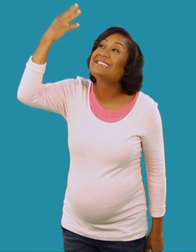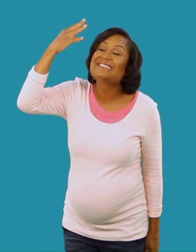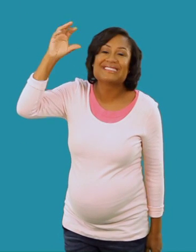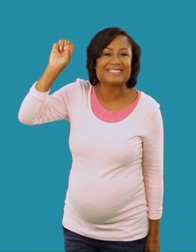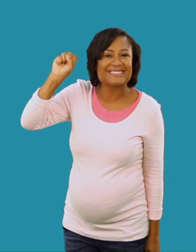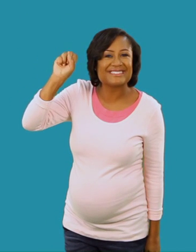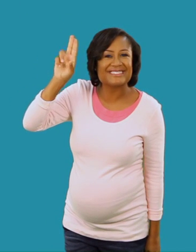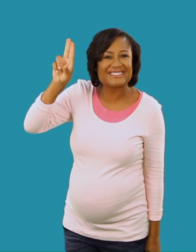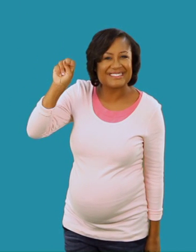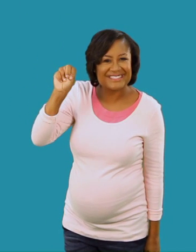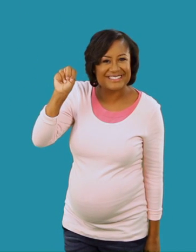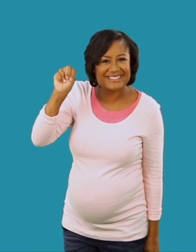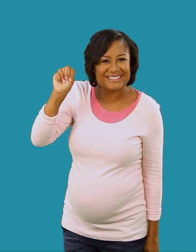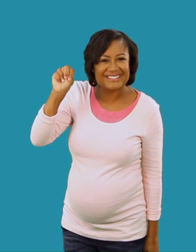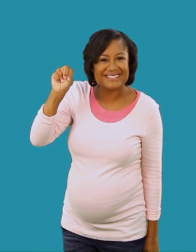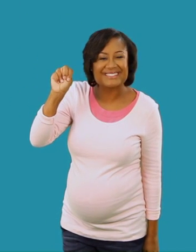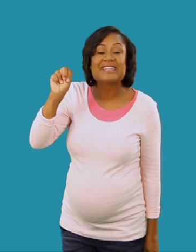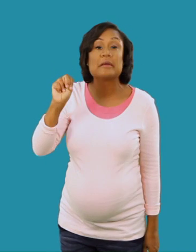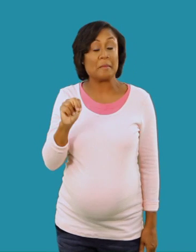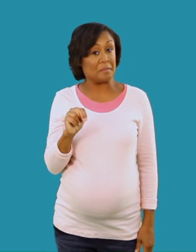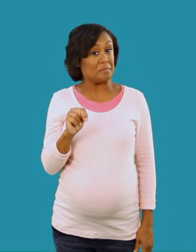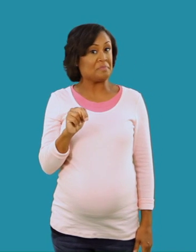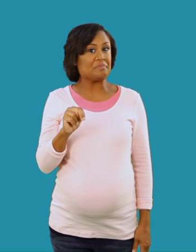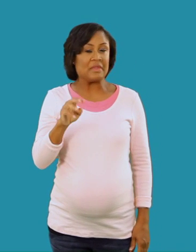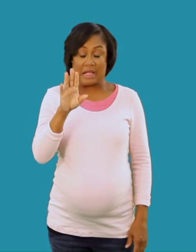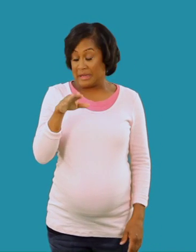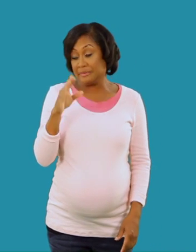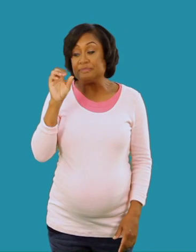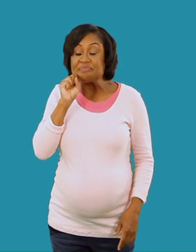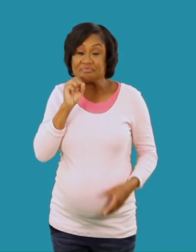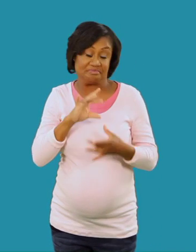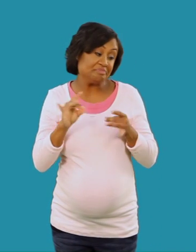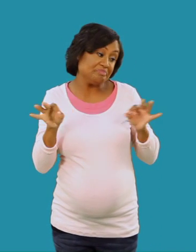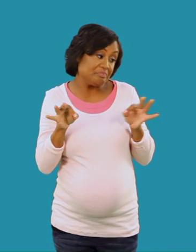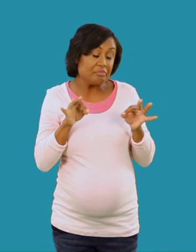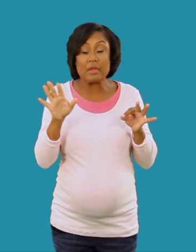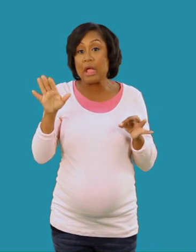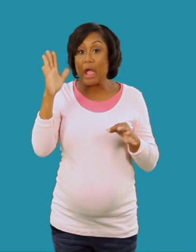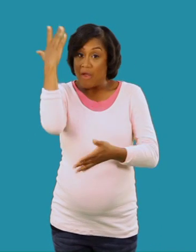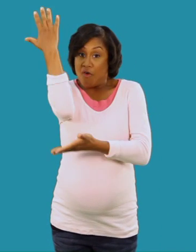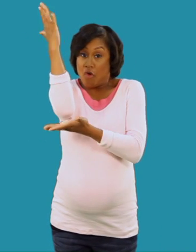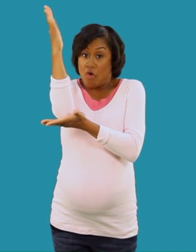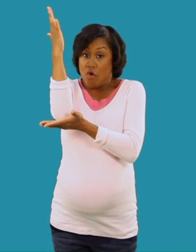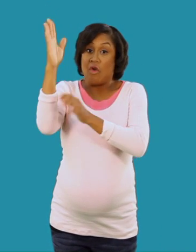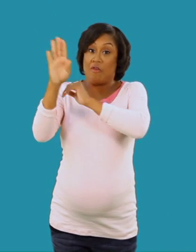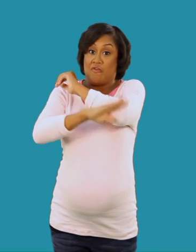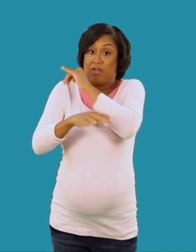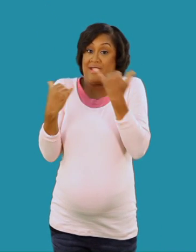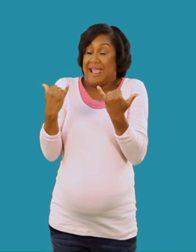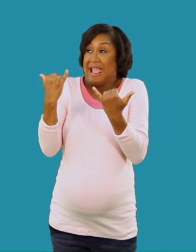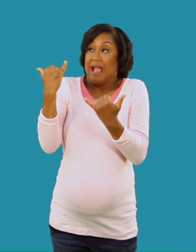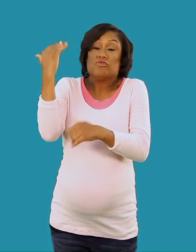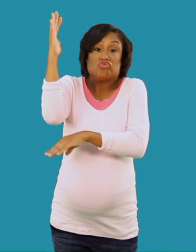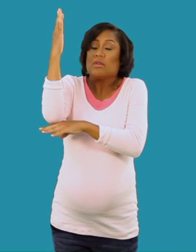You can tell that fall has come because the leaves are falling off the trees, says